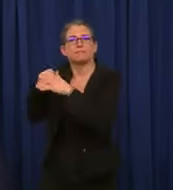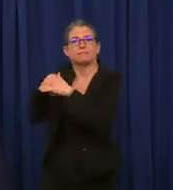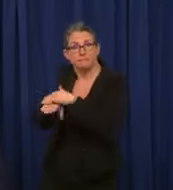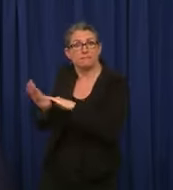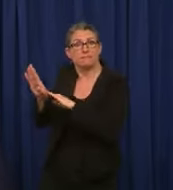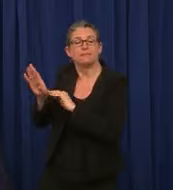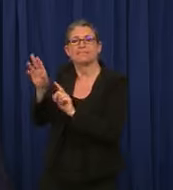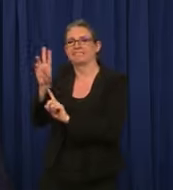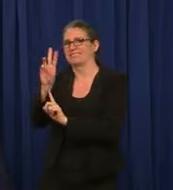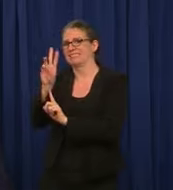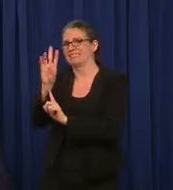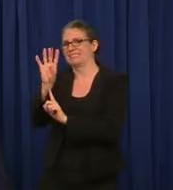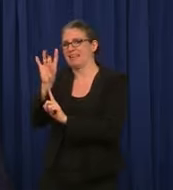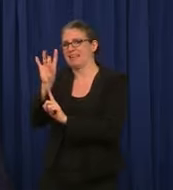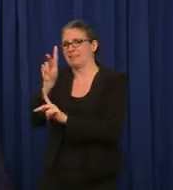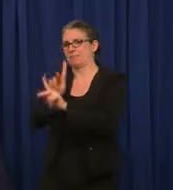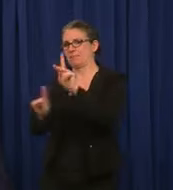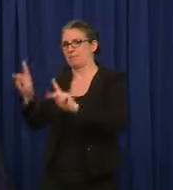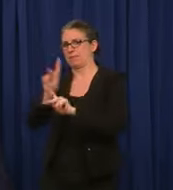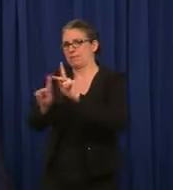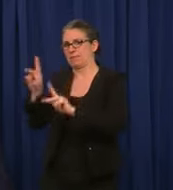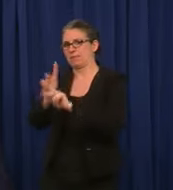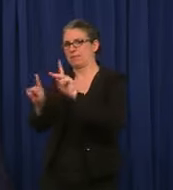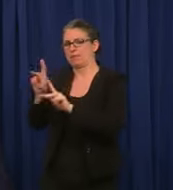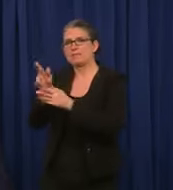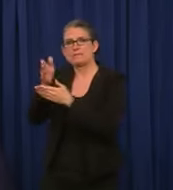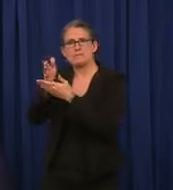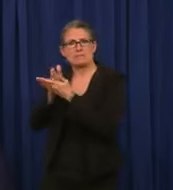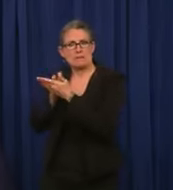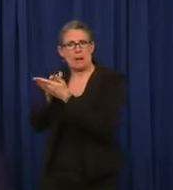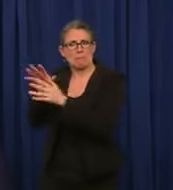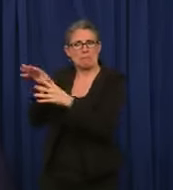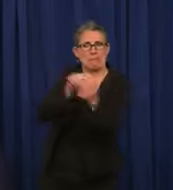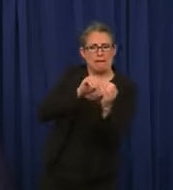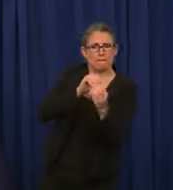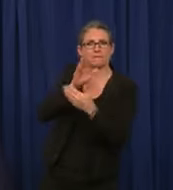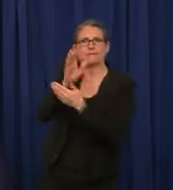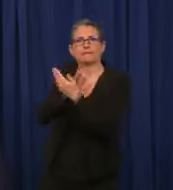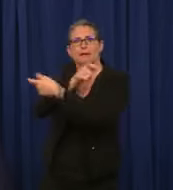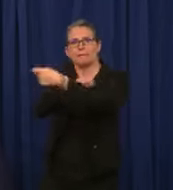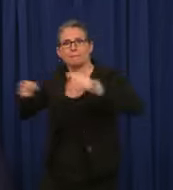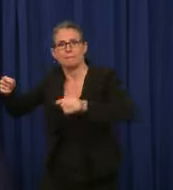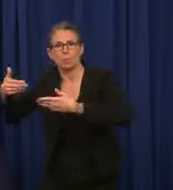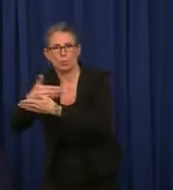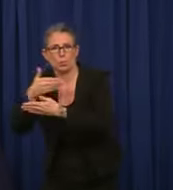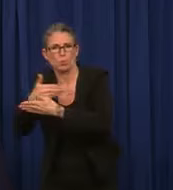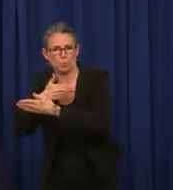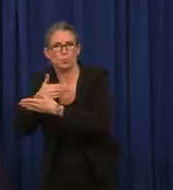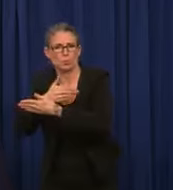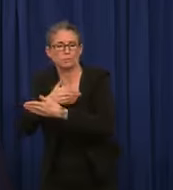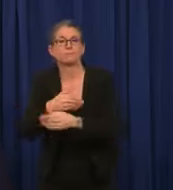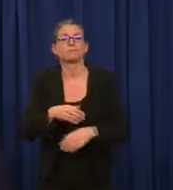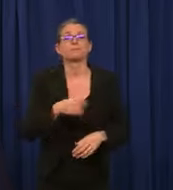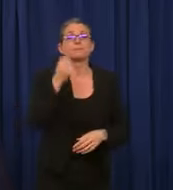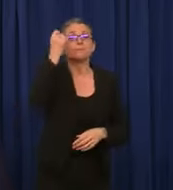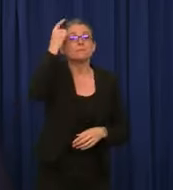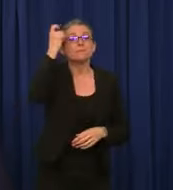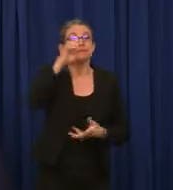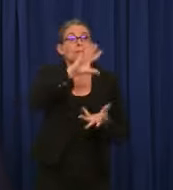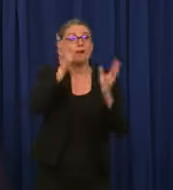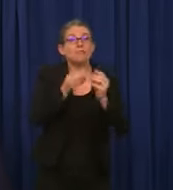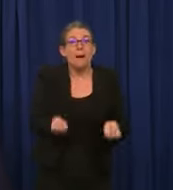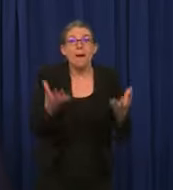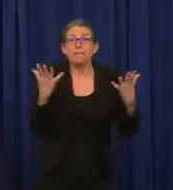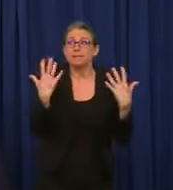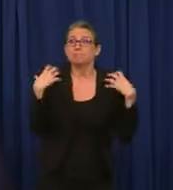in their illness with COVID-19, and a total of 94 individuals have recovered. That represents